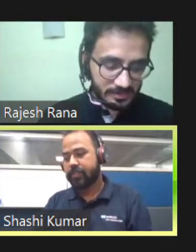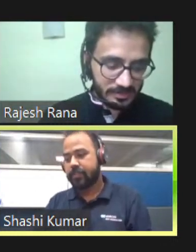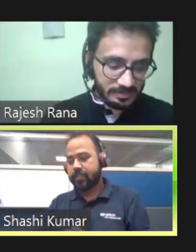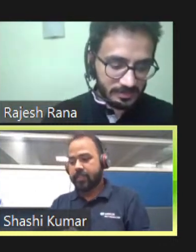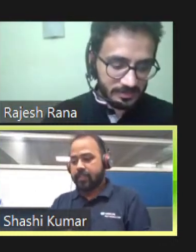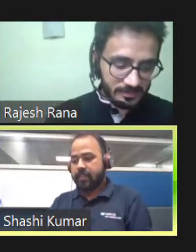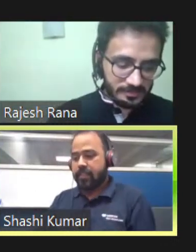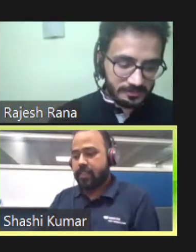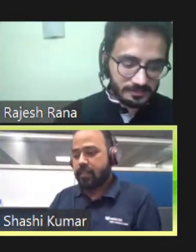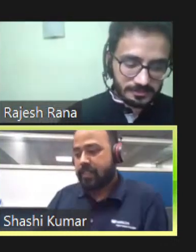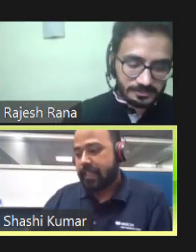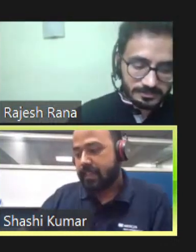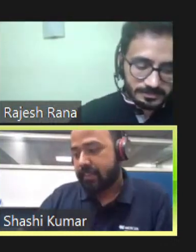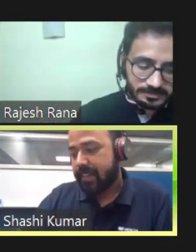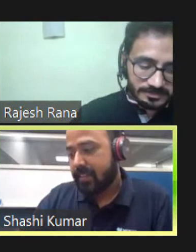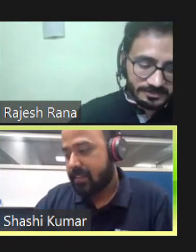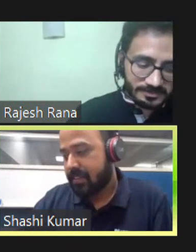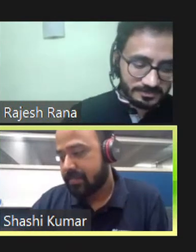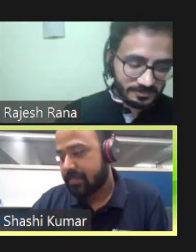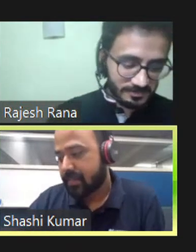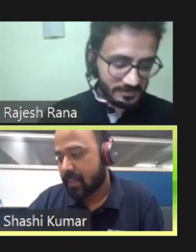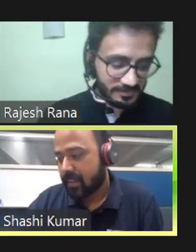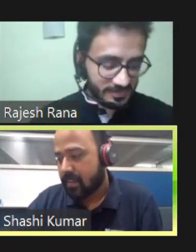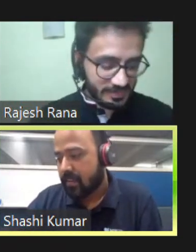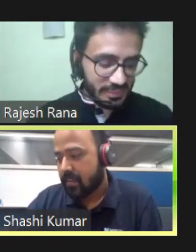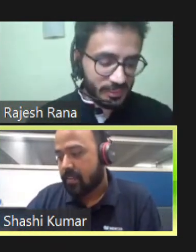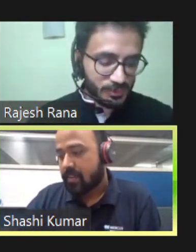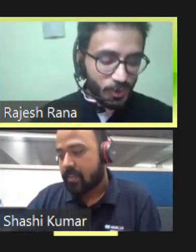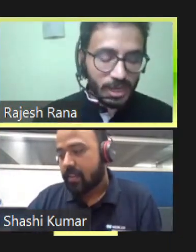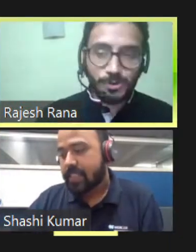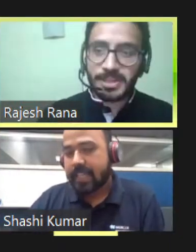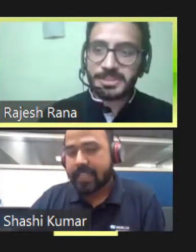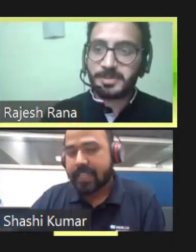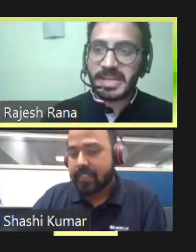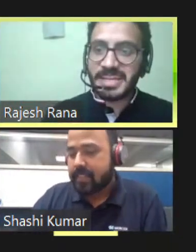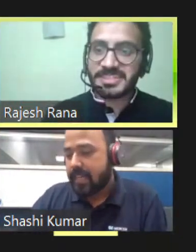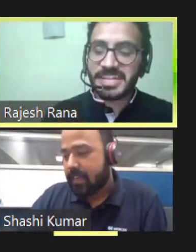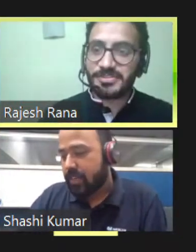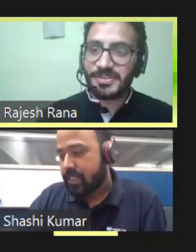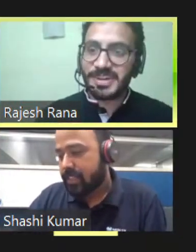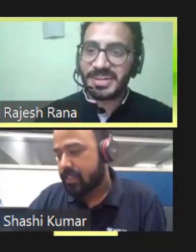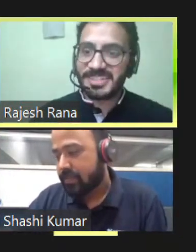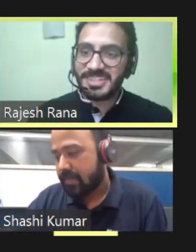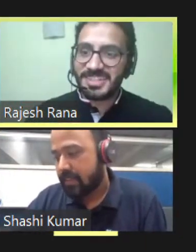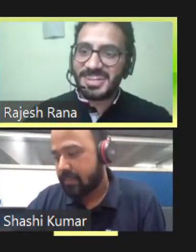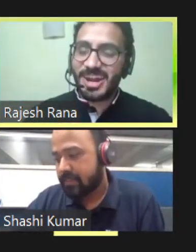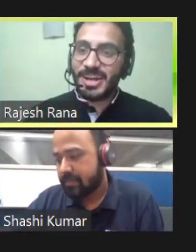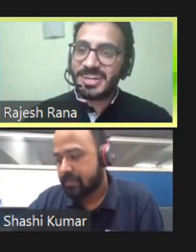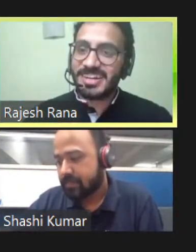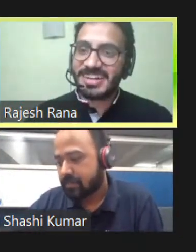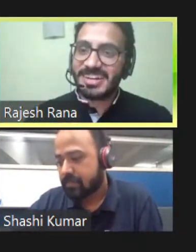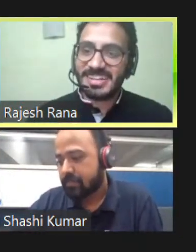wonderful. Sharmin Sheikh, right answer. So This is Alok Indian is playing safe.